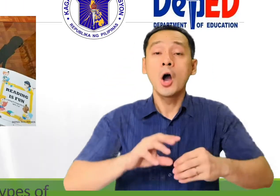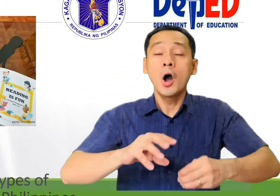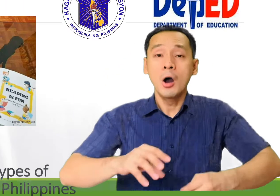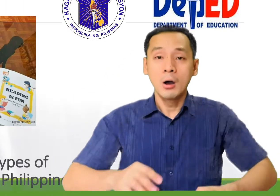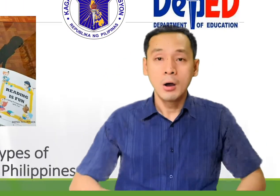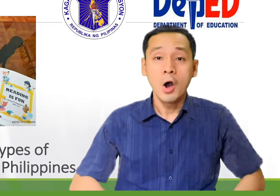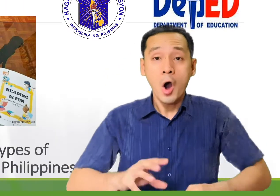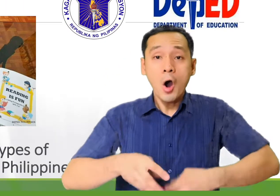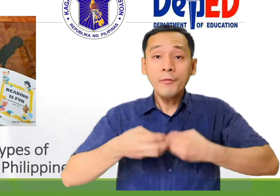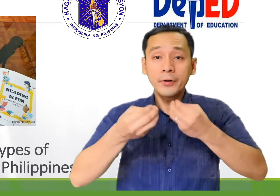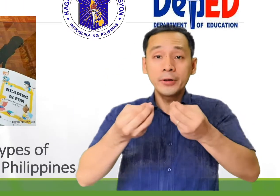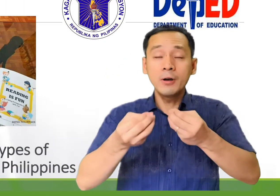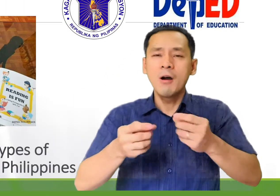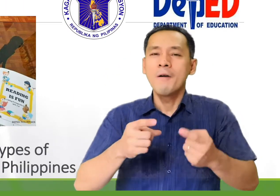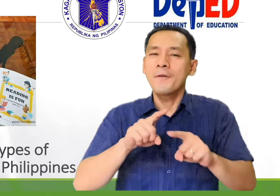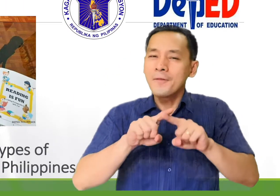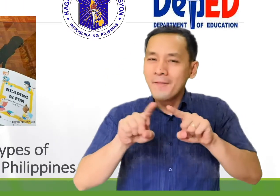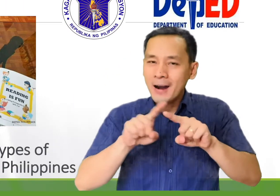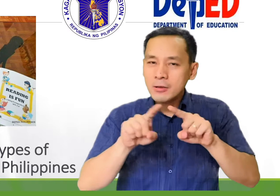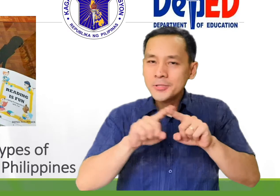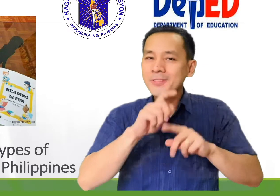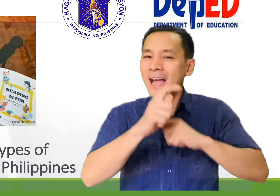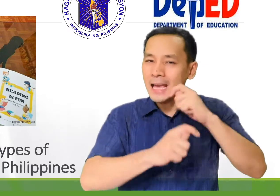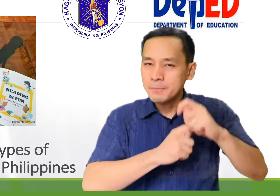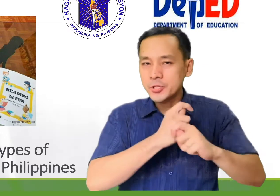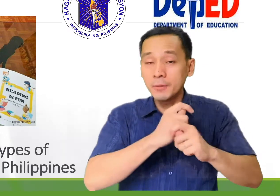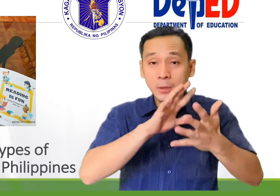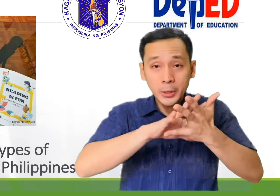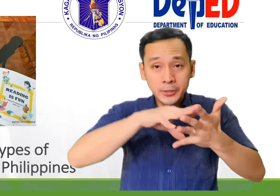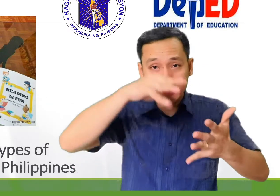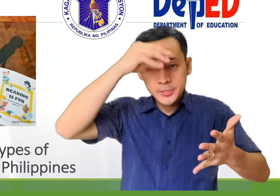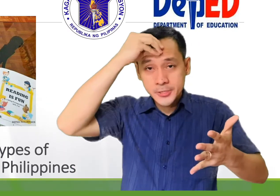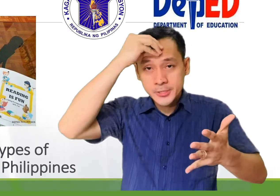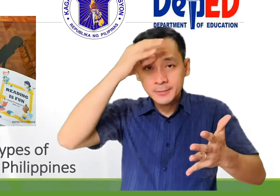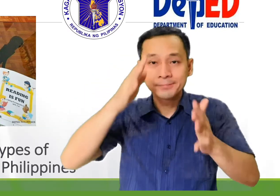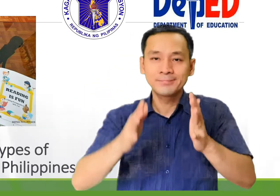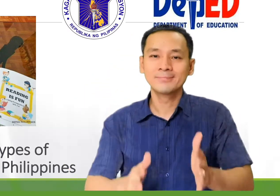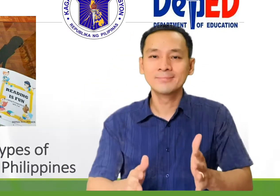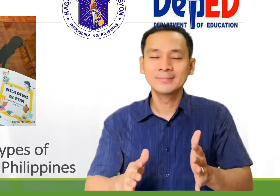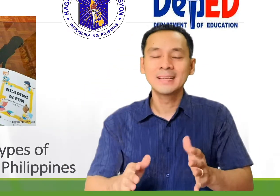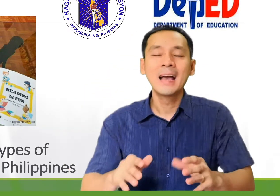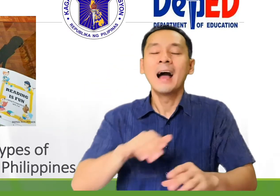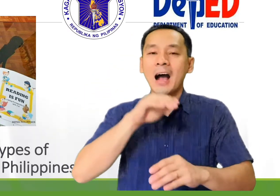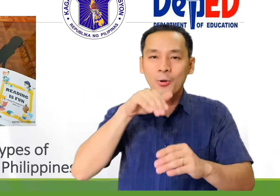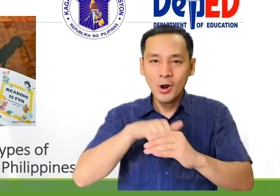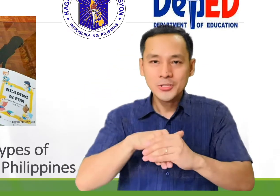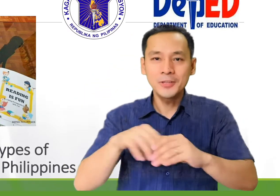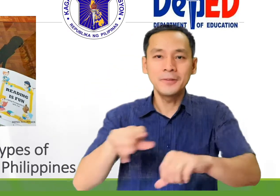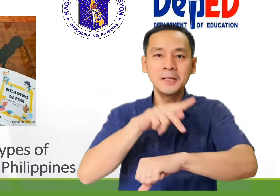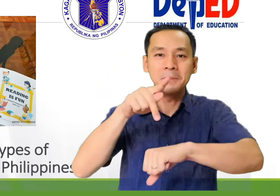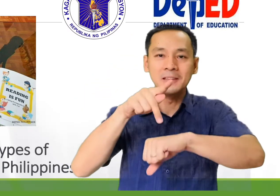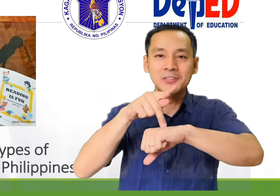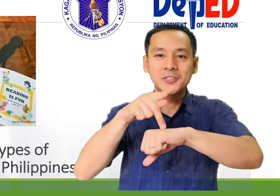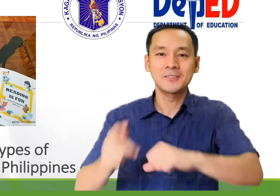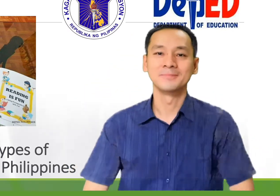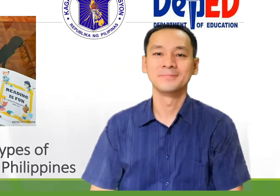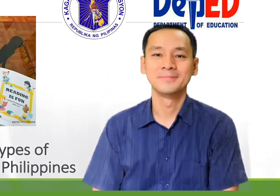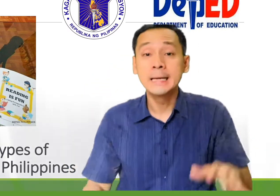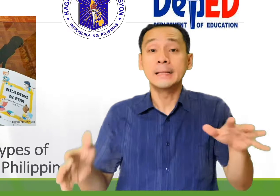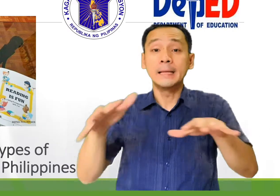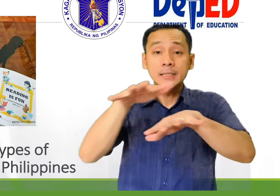modalities offered for various types of learners across the